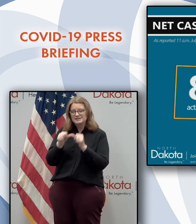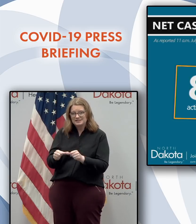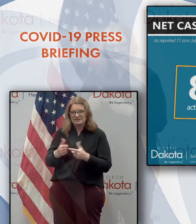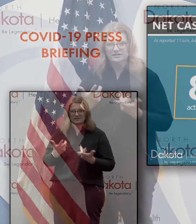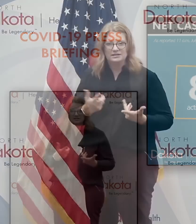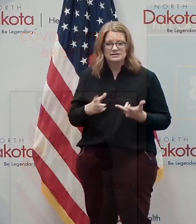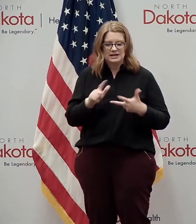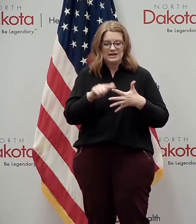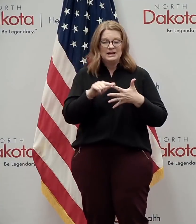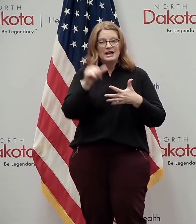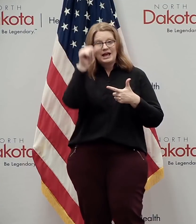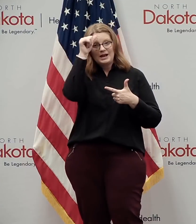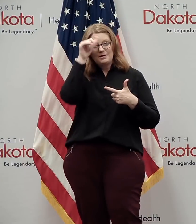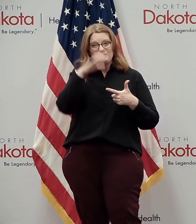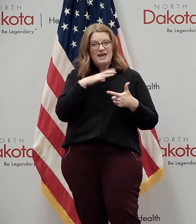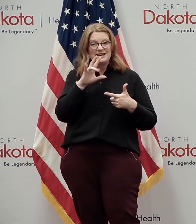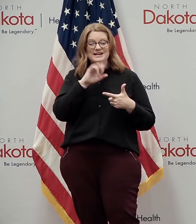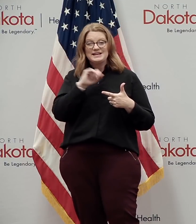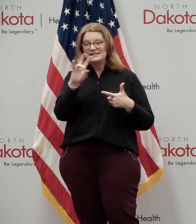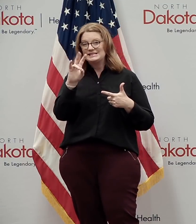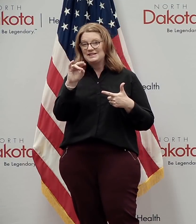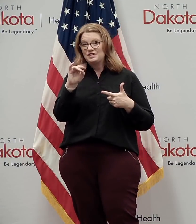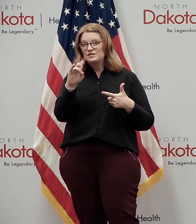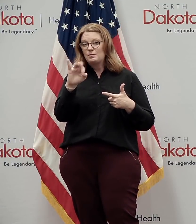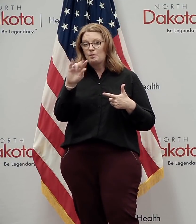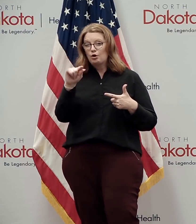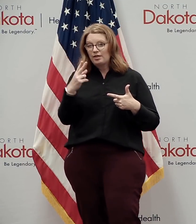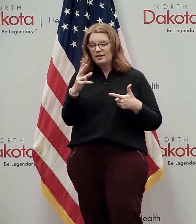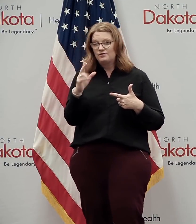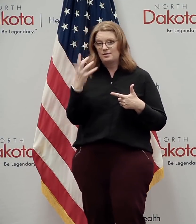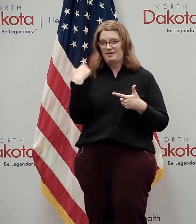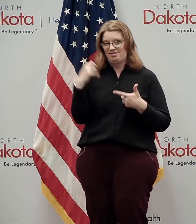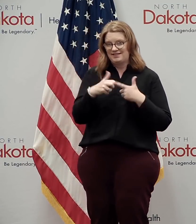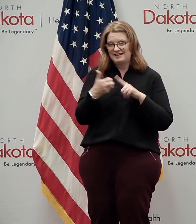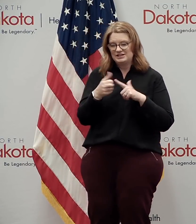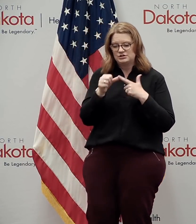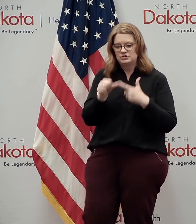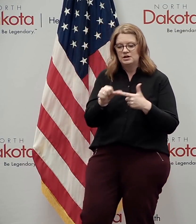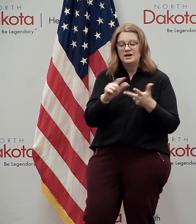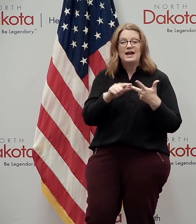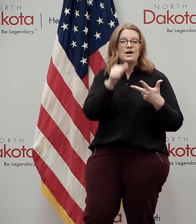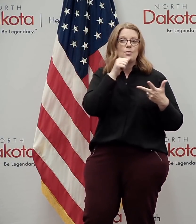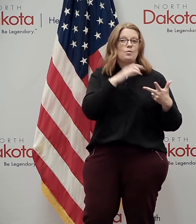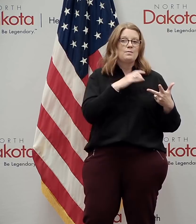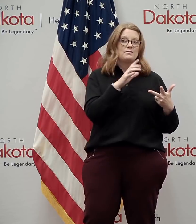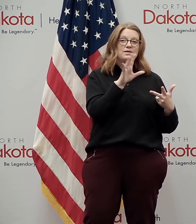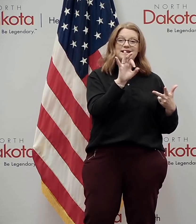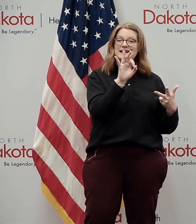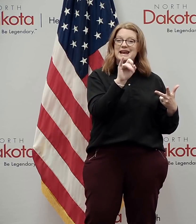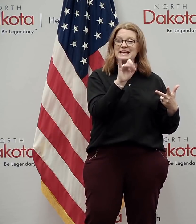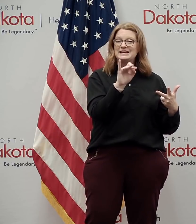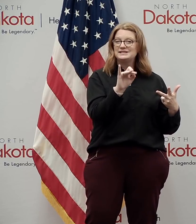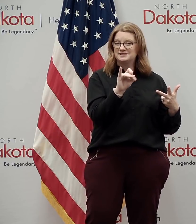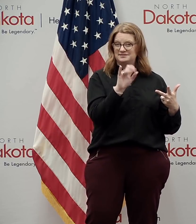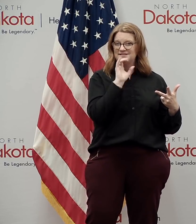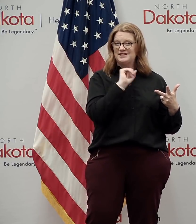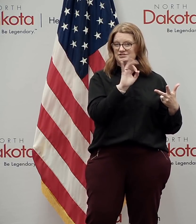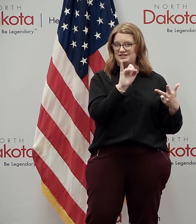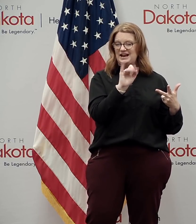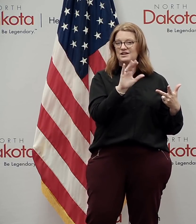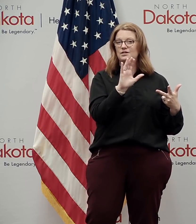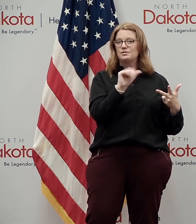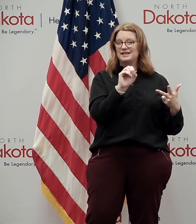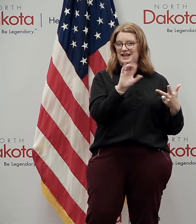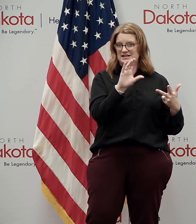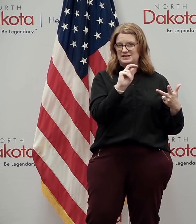man in his 70s from Burley with underlying health conditions, and another woman in her 90s from Cass County with underlying health conditions. And